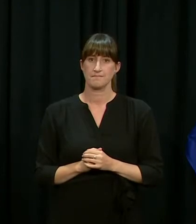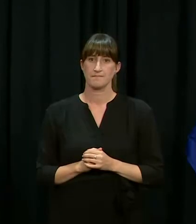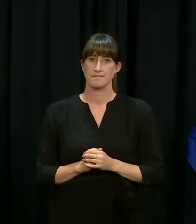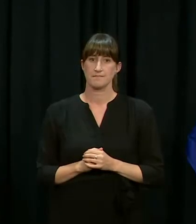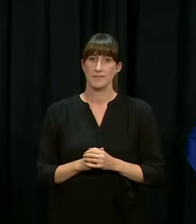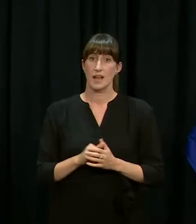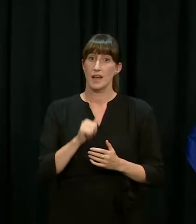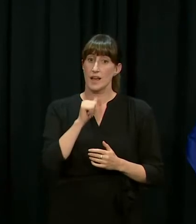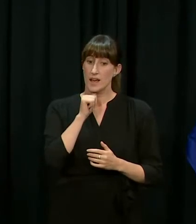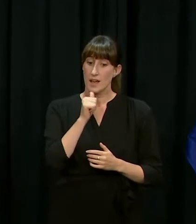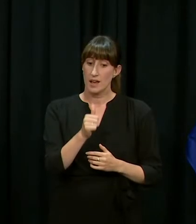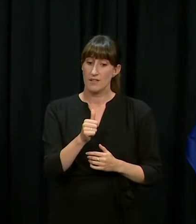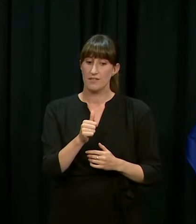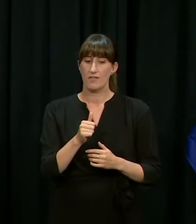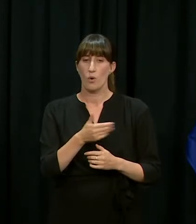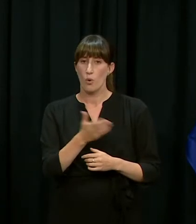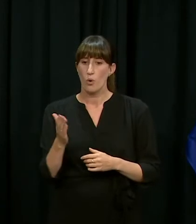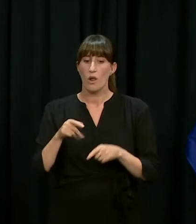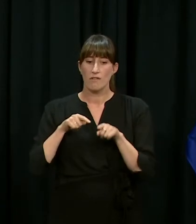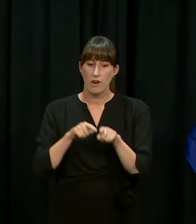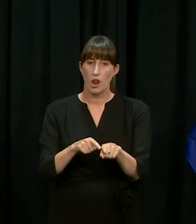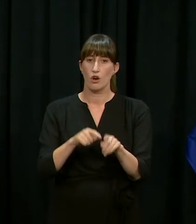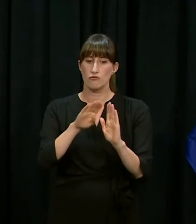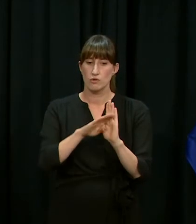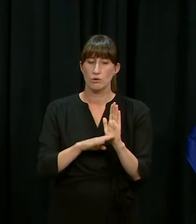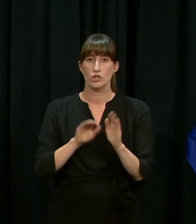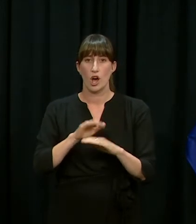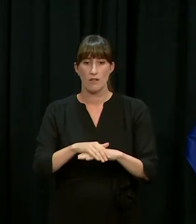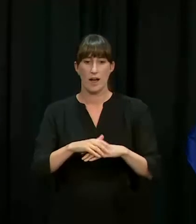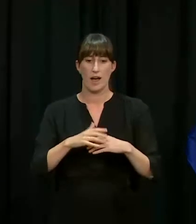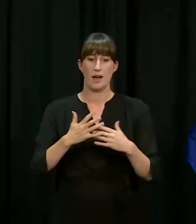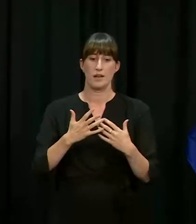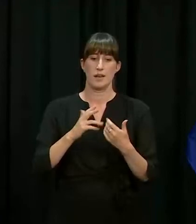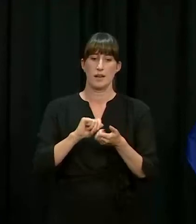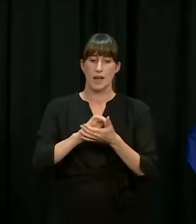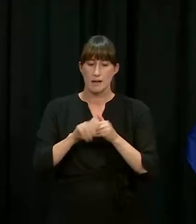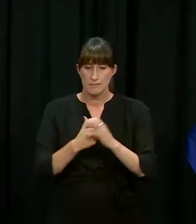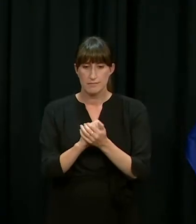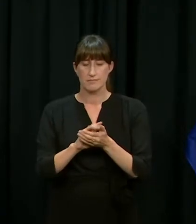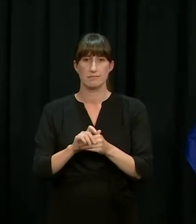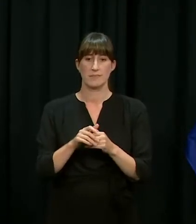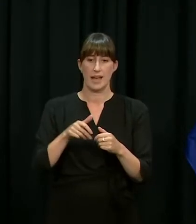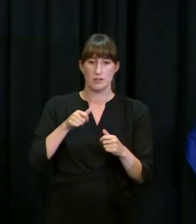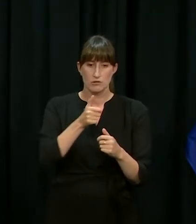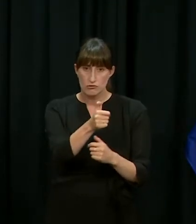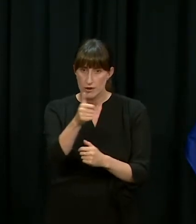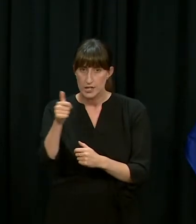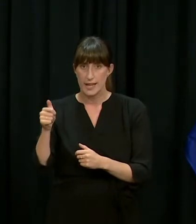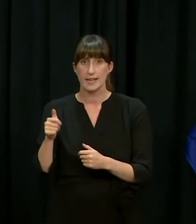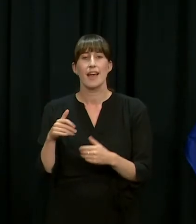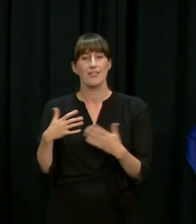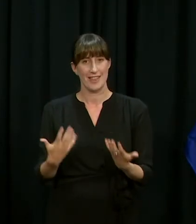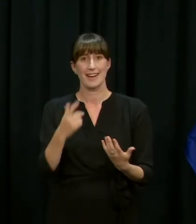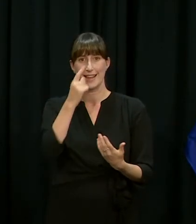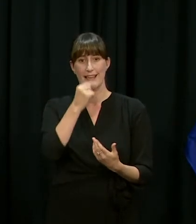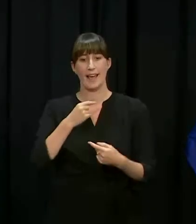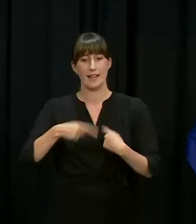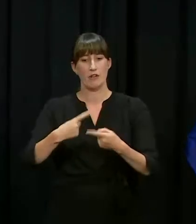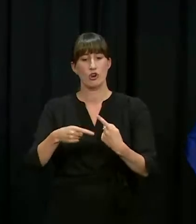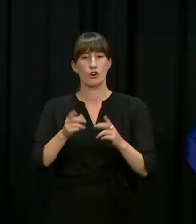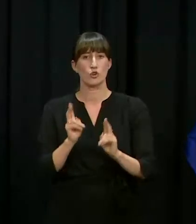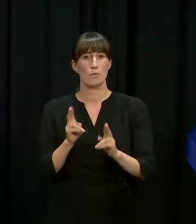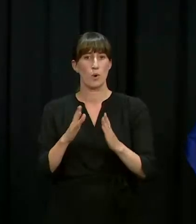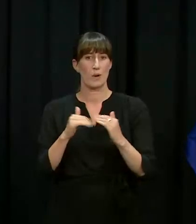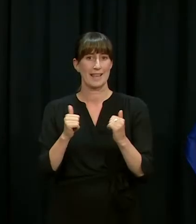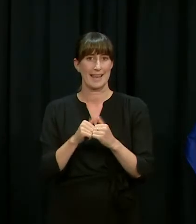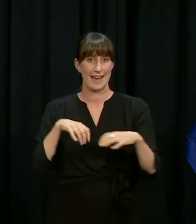public health measures such as basic hygiene and contact tracing are met, weekend sports can proceed. But as ever, if you are sick,